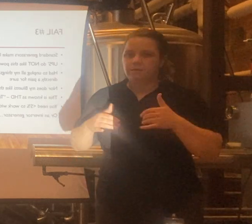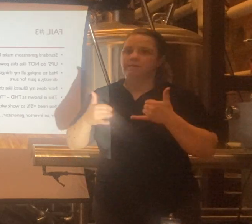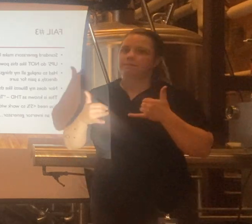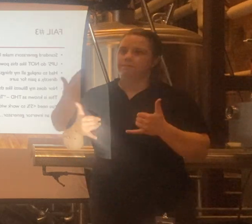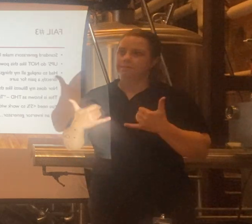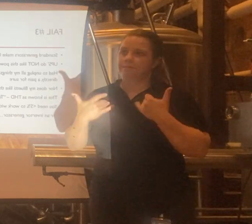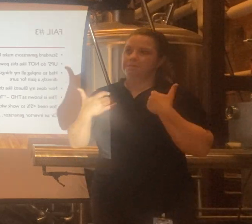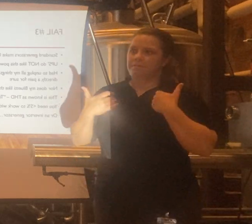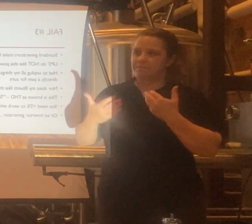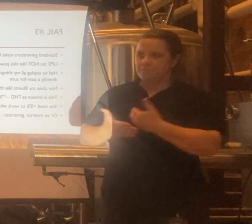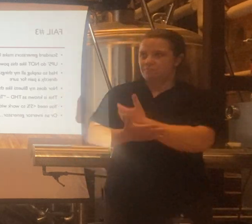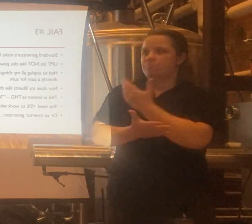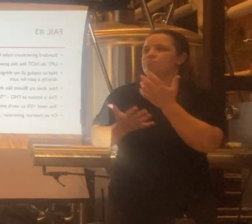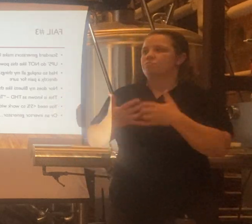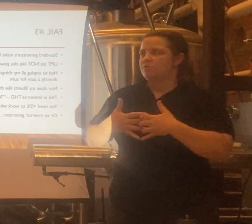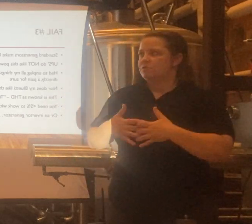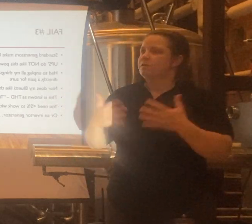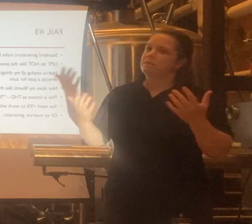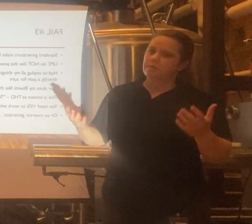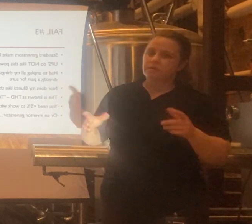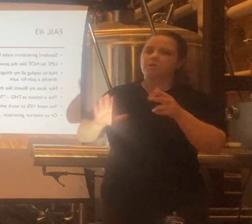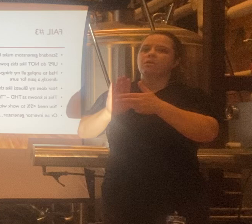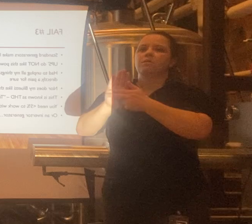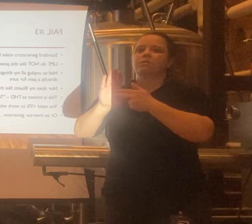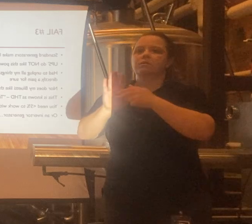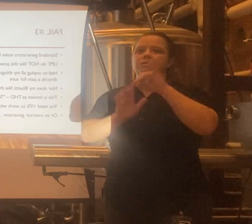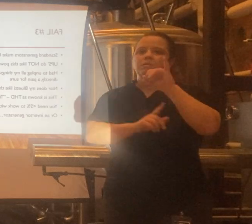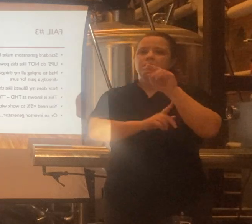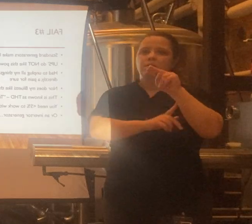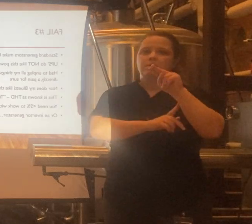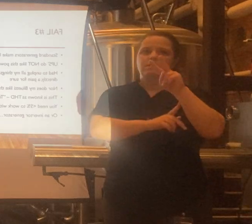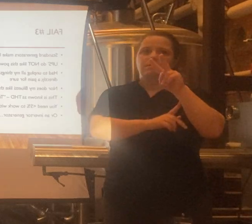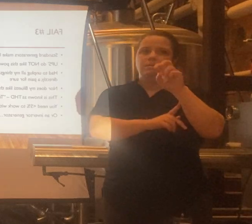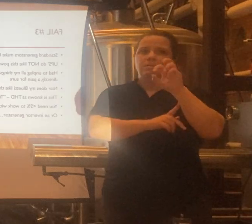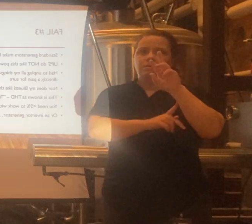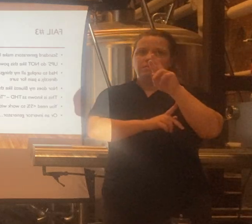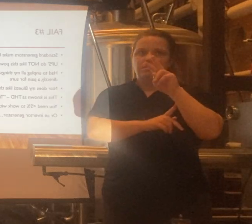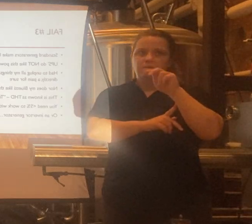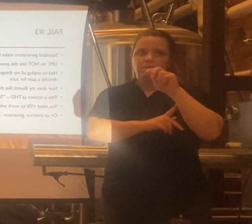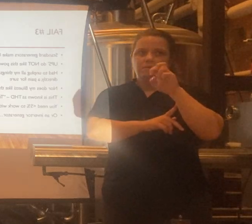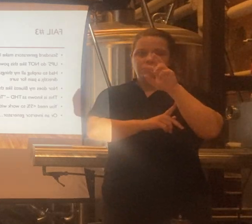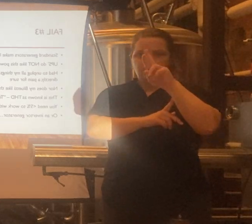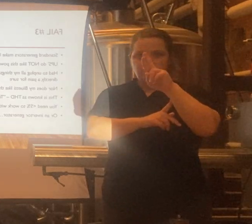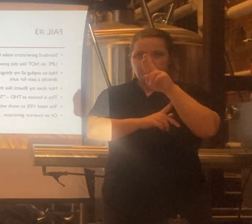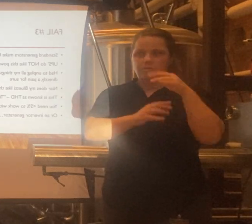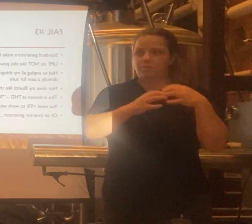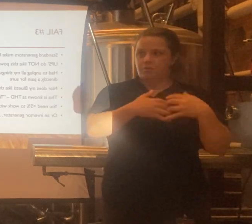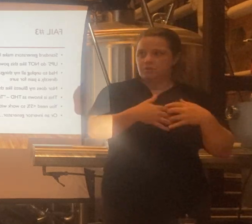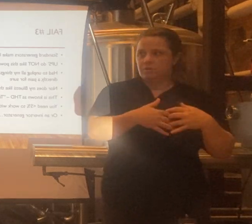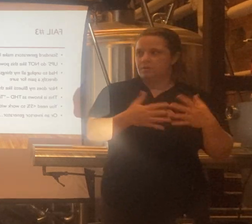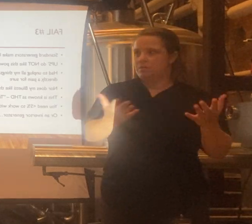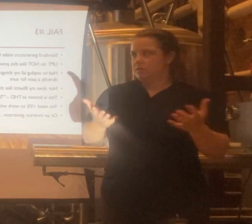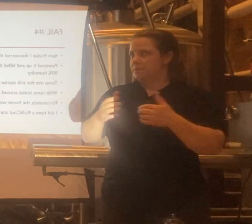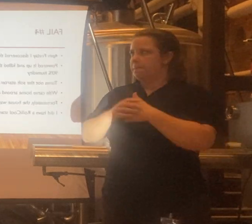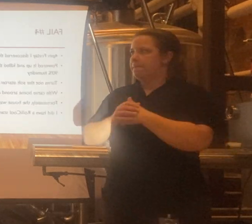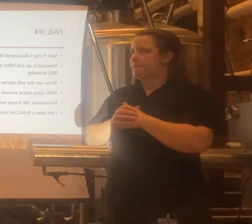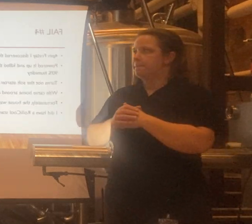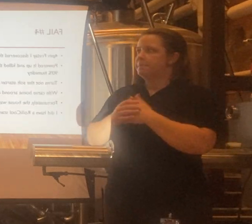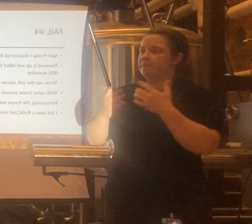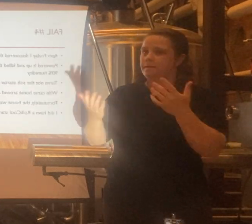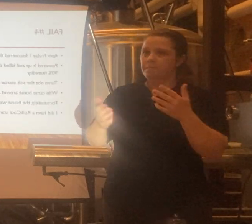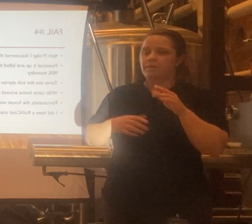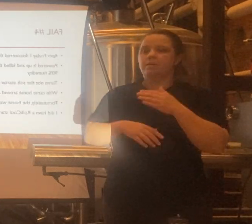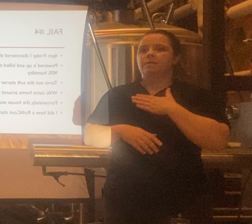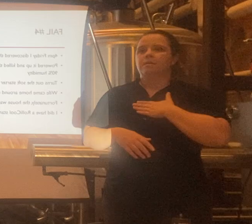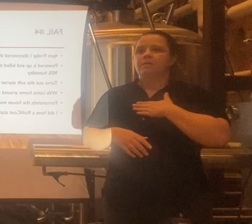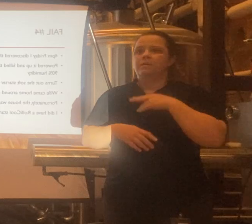generator. All right, or it's called an inverter generator. That's what's it called. And so yeah, that was my first fail. I couldn't even use my UPSs. And so